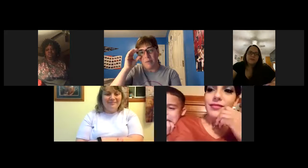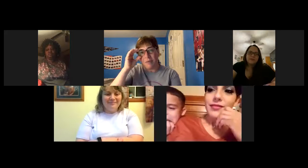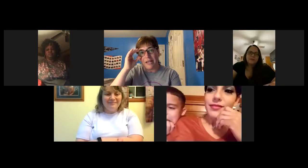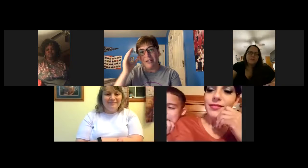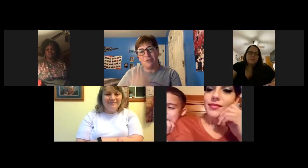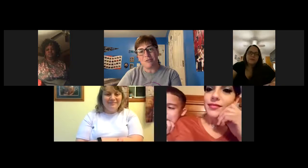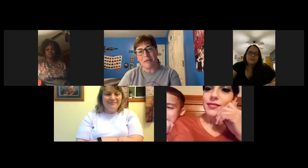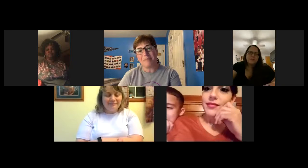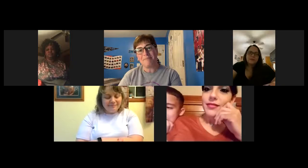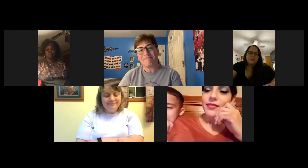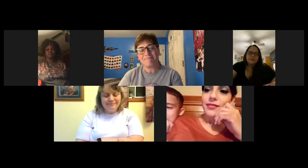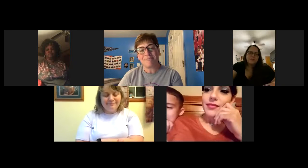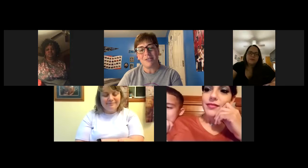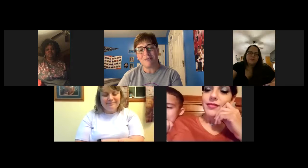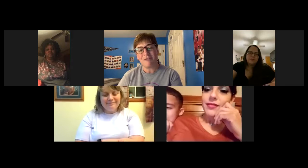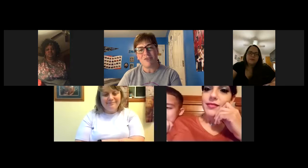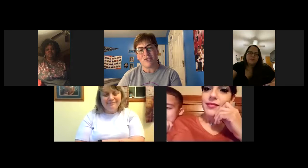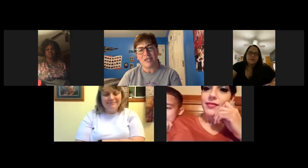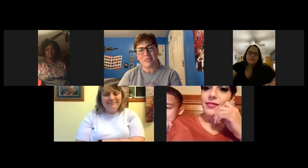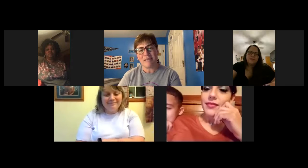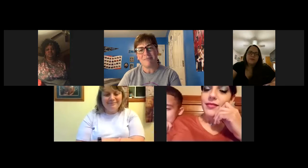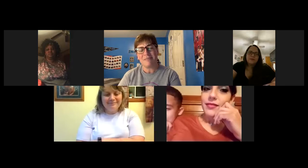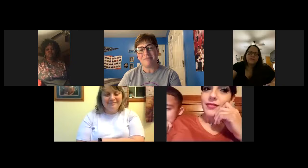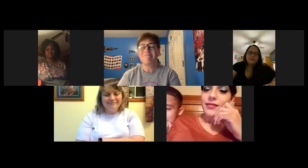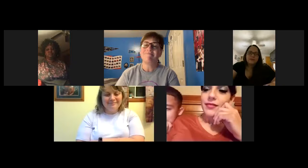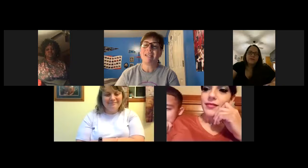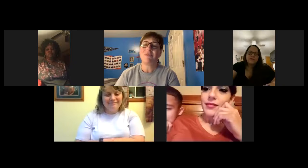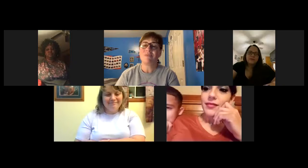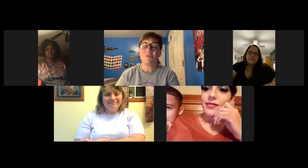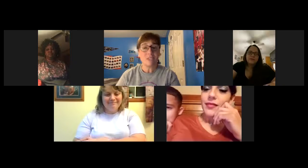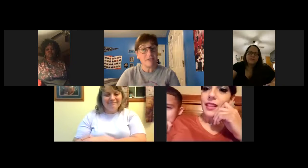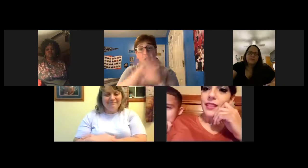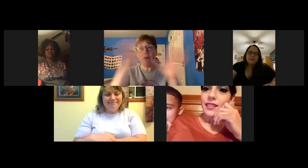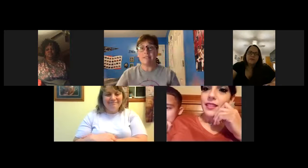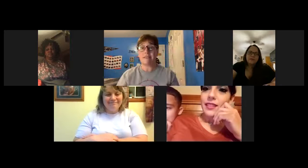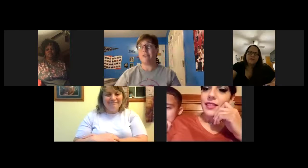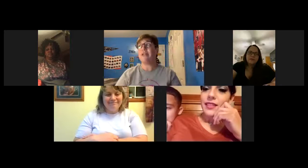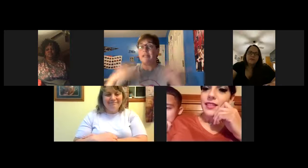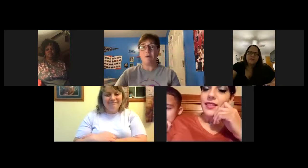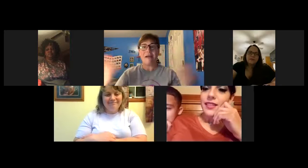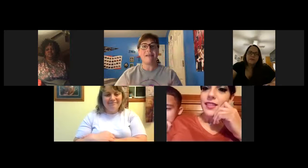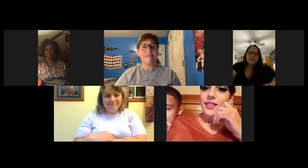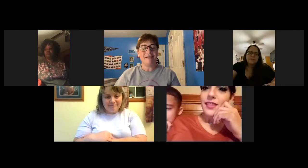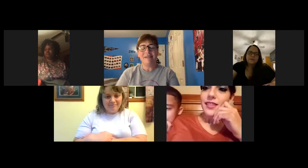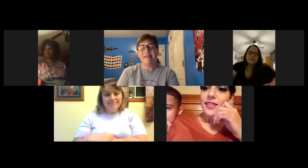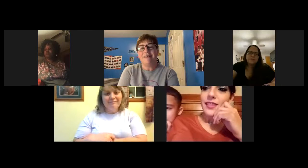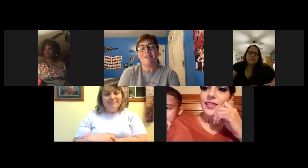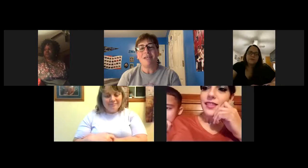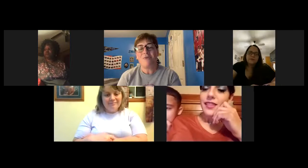deaf people like I used to be. So it frustrates me. But anyways, once all this COVID stuff's gone, I can go back and,